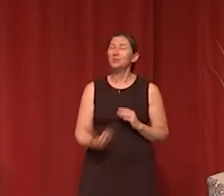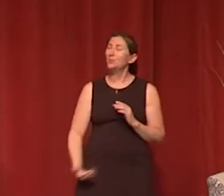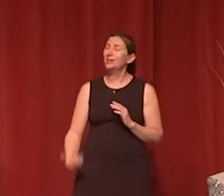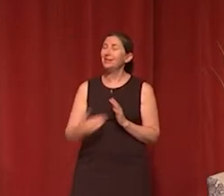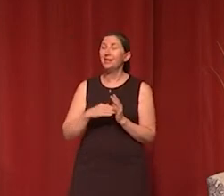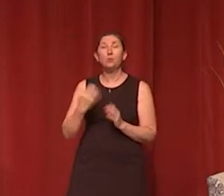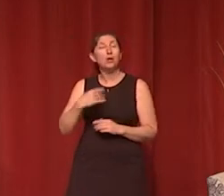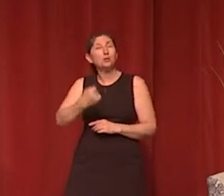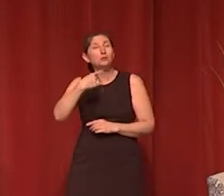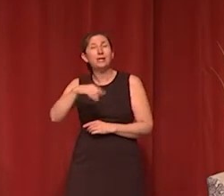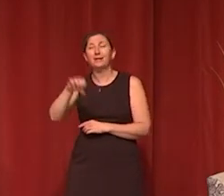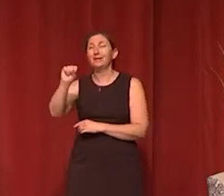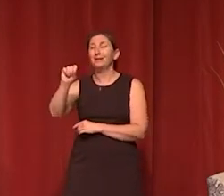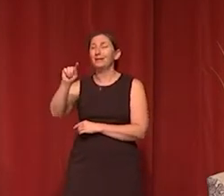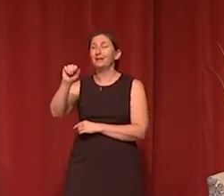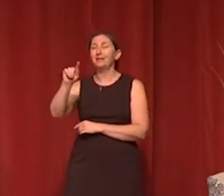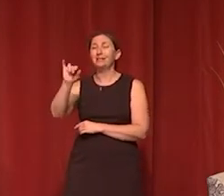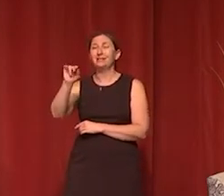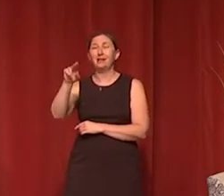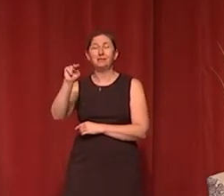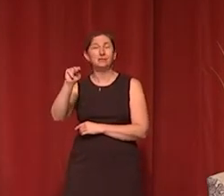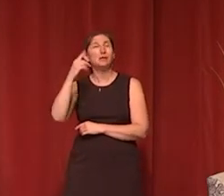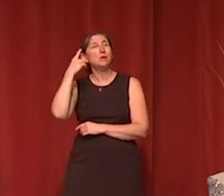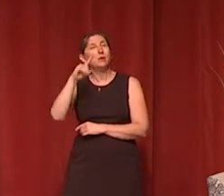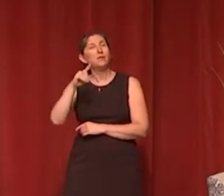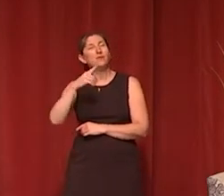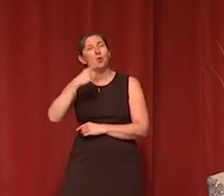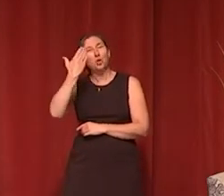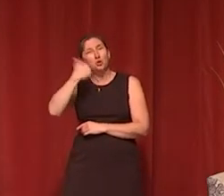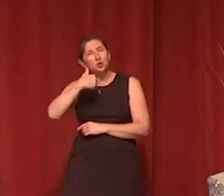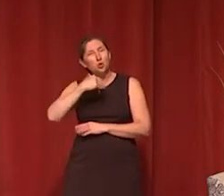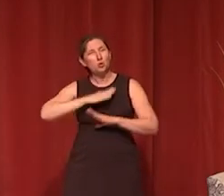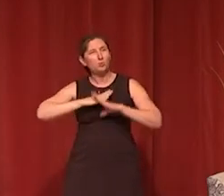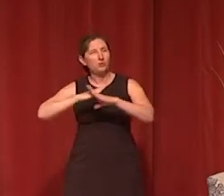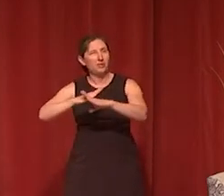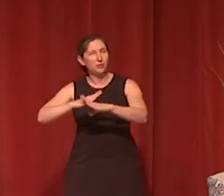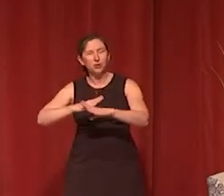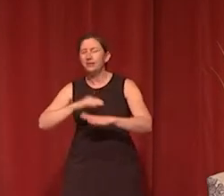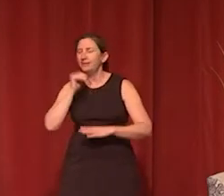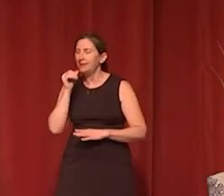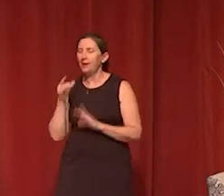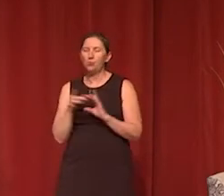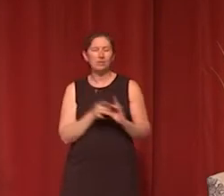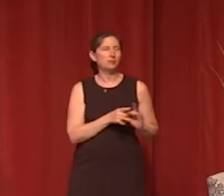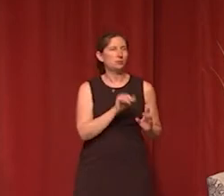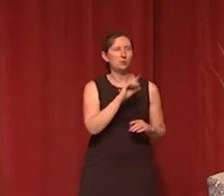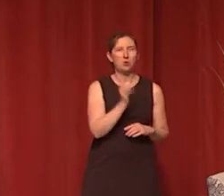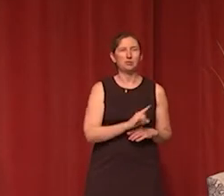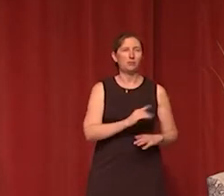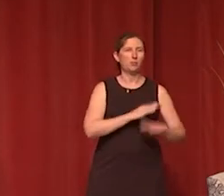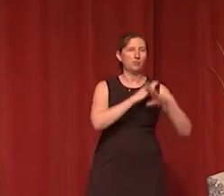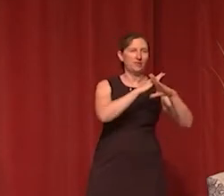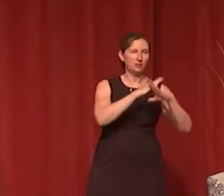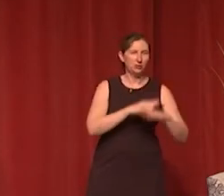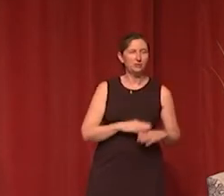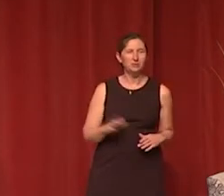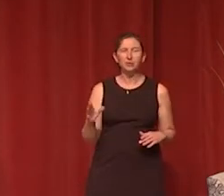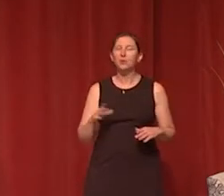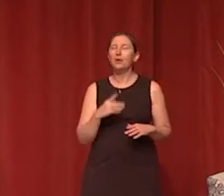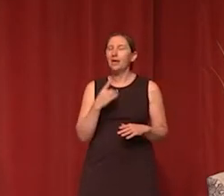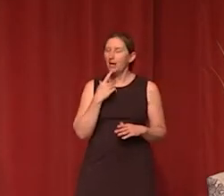cardiovascular reasons, you know, stroke prevention reasons, not for Alzheimer's prevention reasons, but I would recommend you stay on